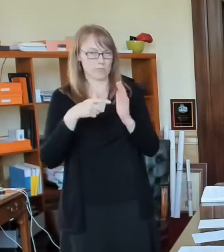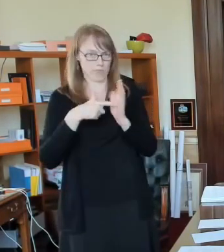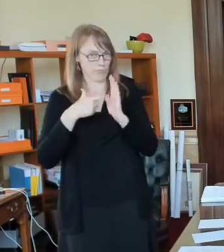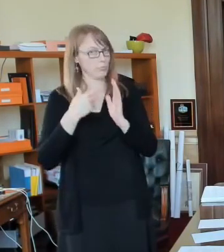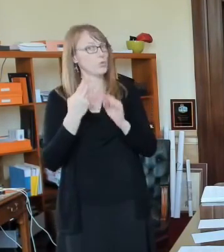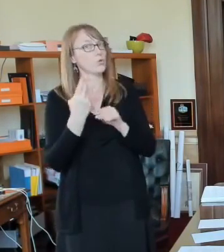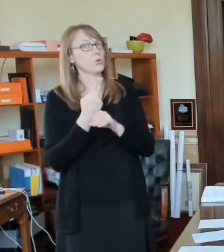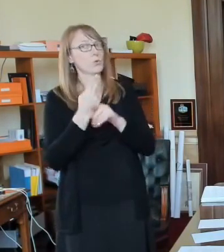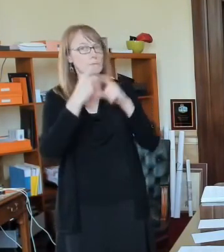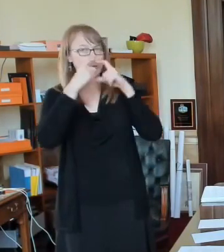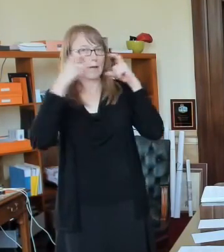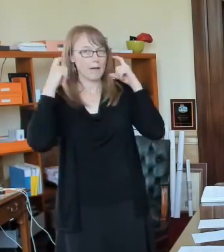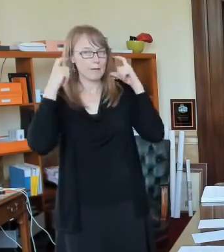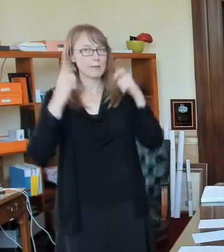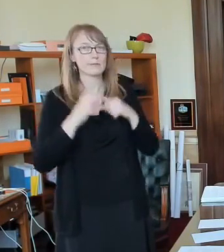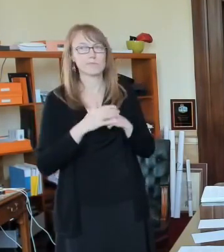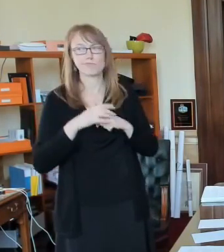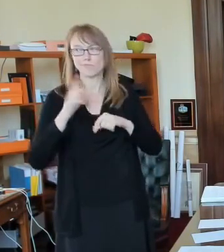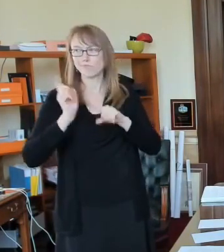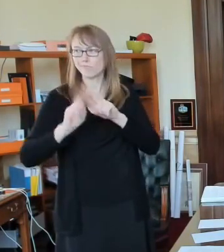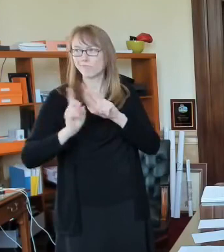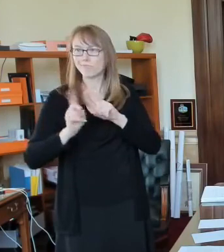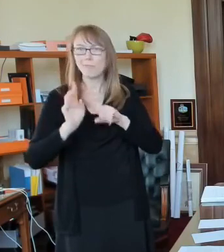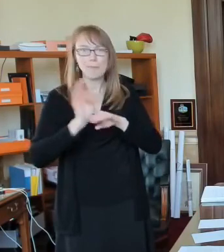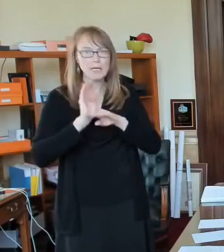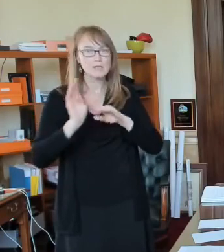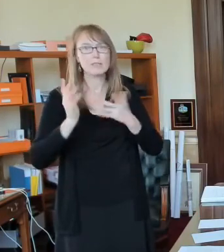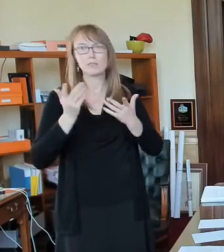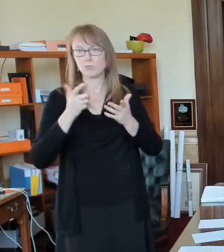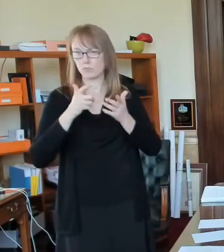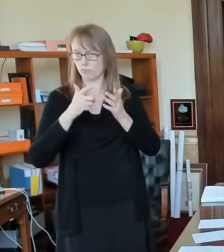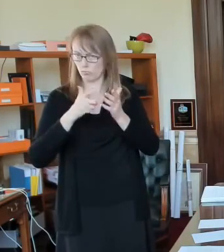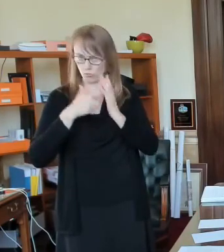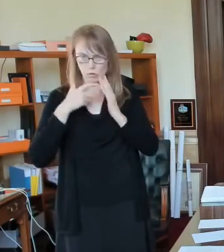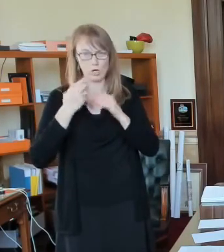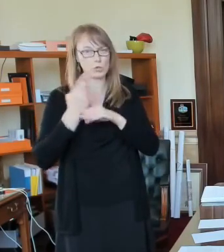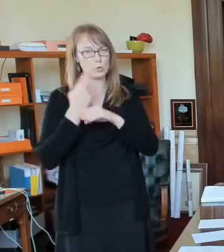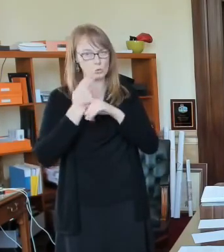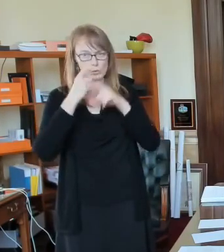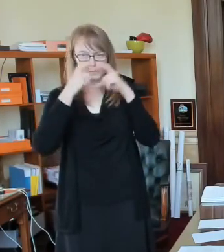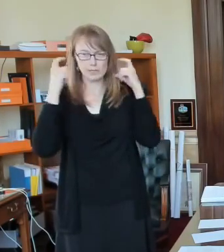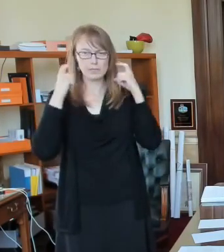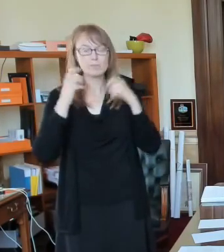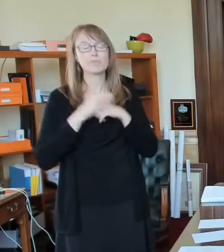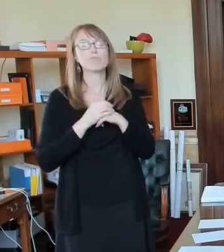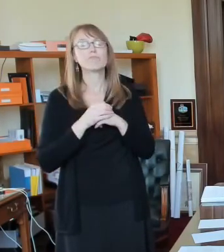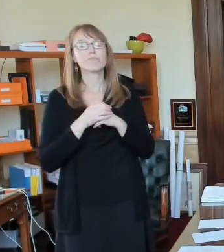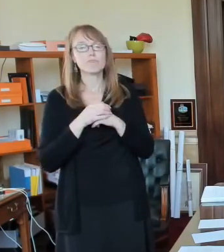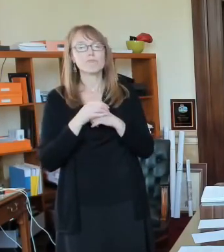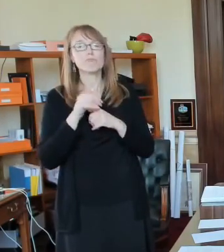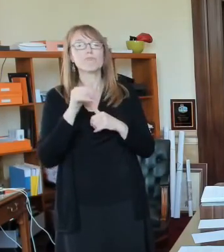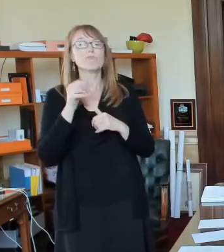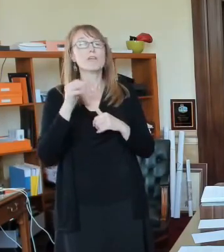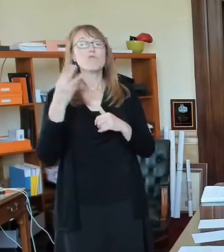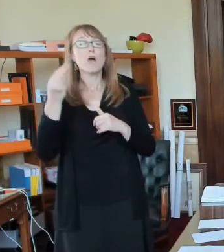strongly encouraged when you are outside, and it's mandatory if you think you will be in a situation where you might